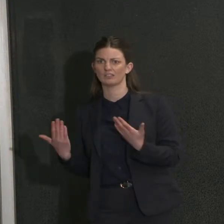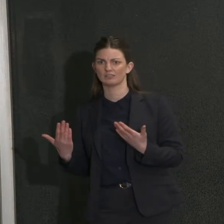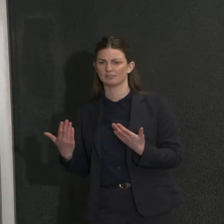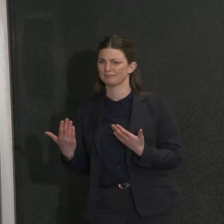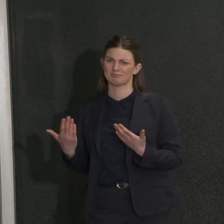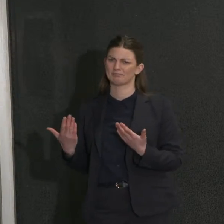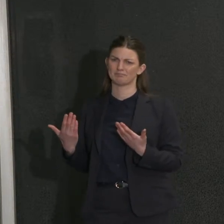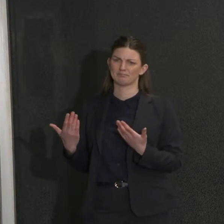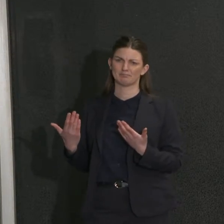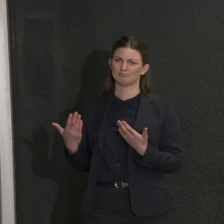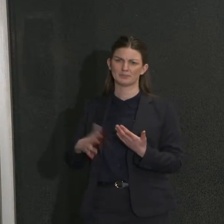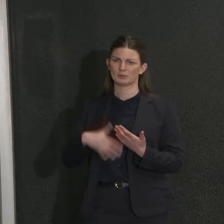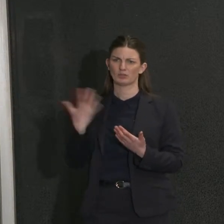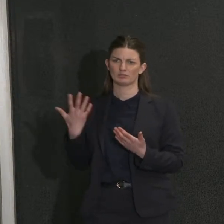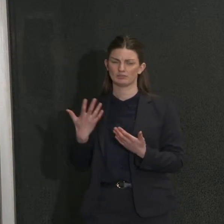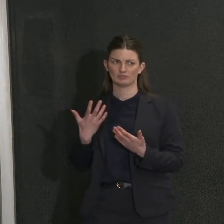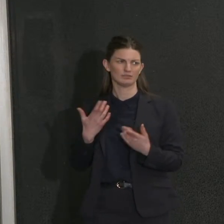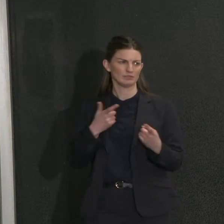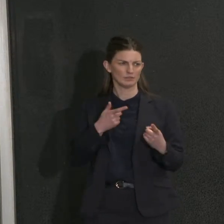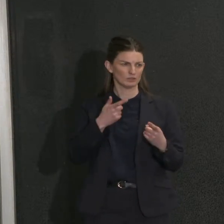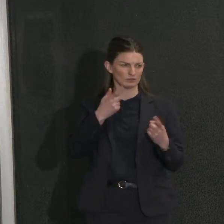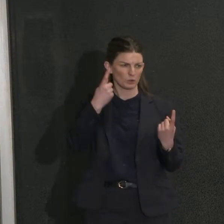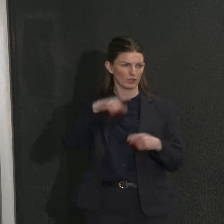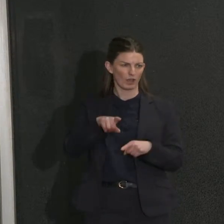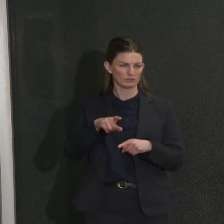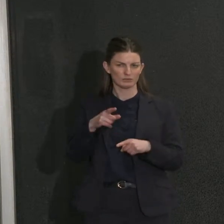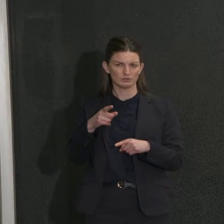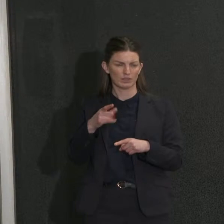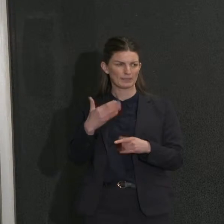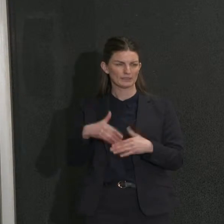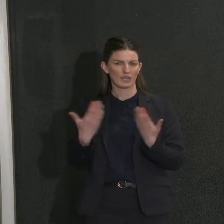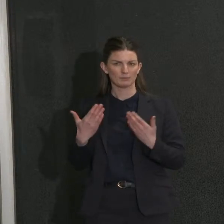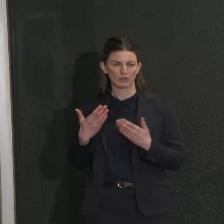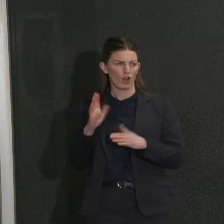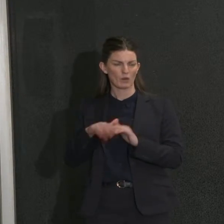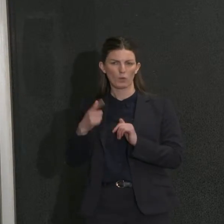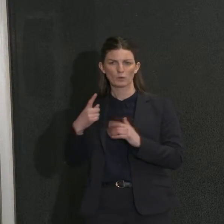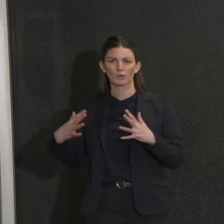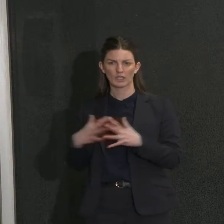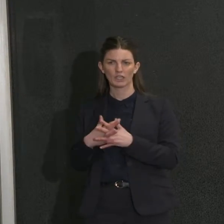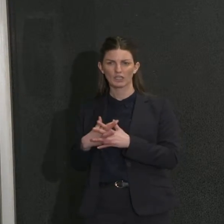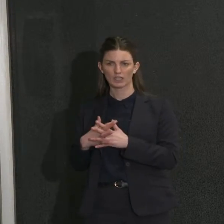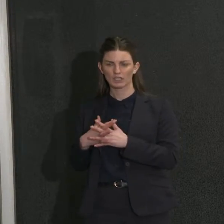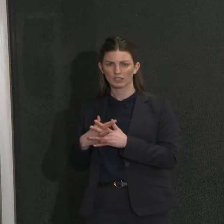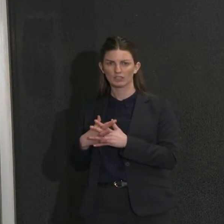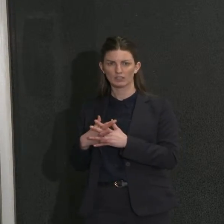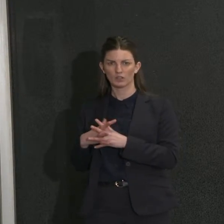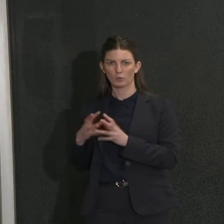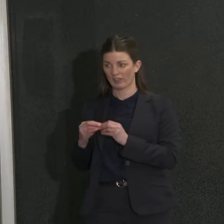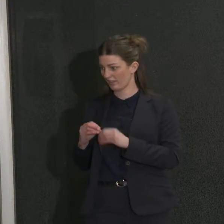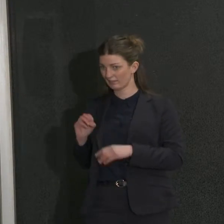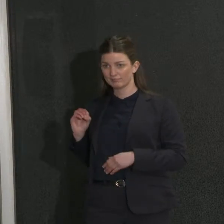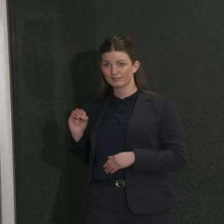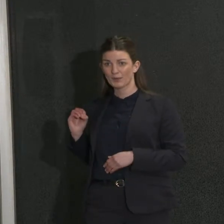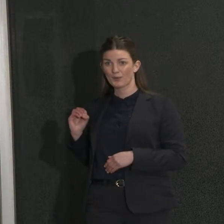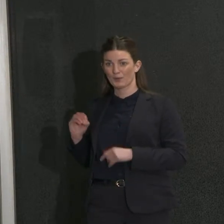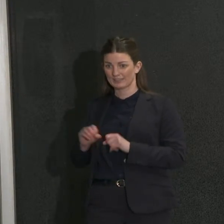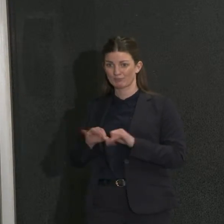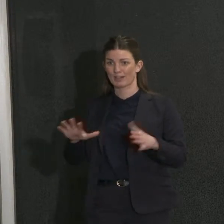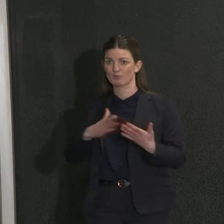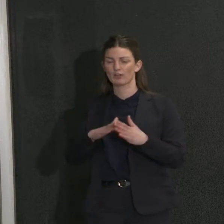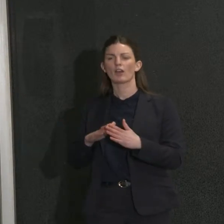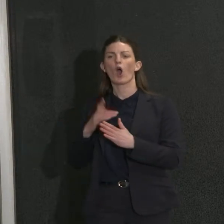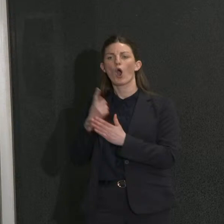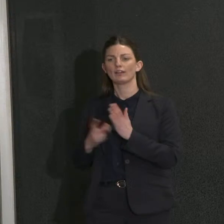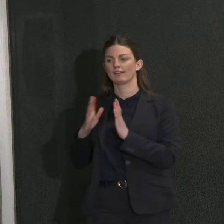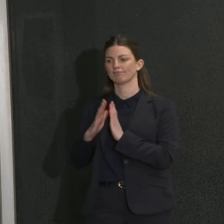whatever that, you can do the maths, but it was certainly a week or more, and we had well and truly a week or more where there were no cases in the community. I would